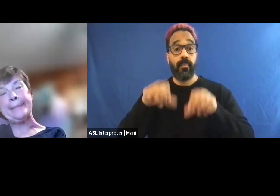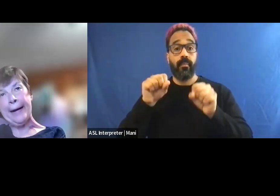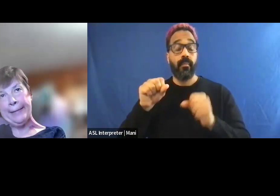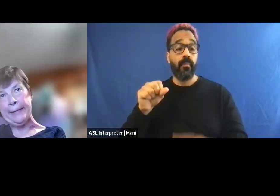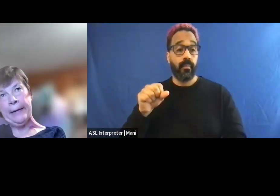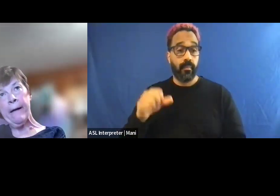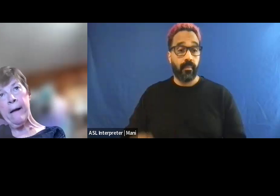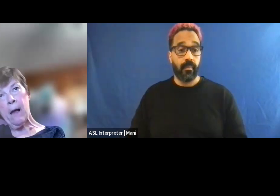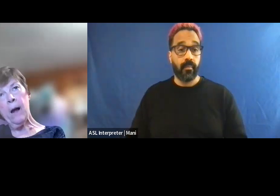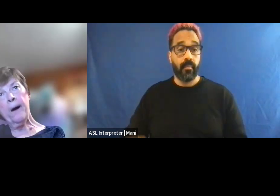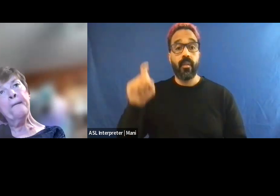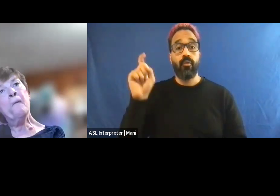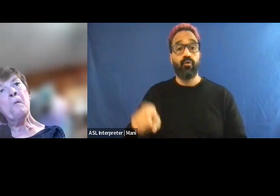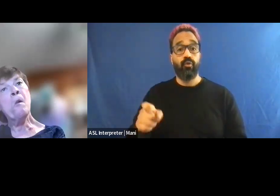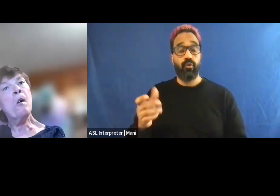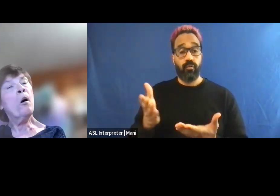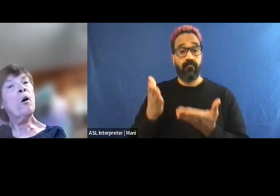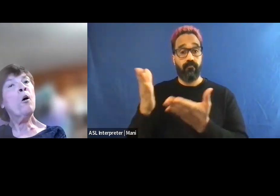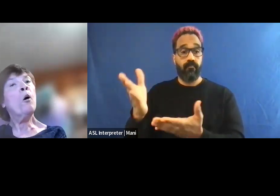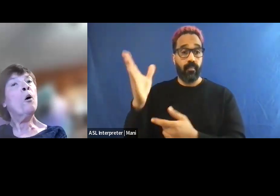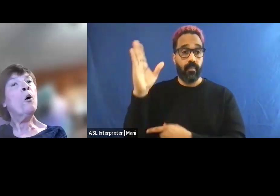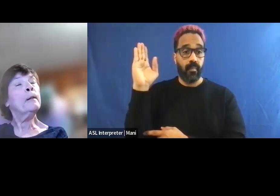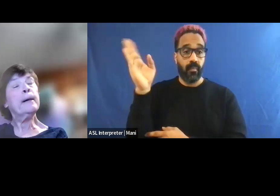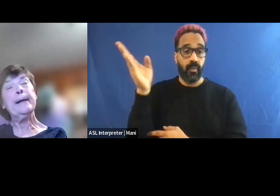step further.